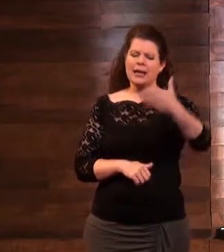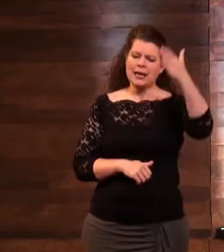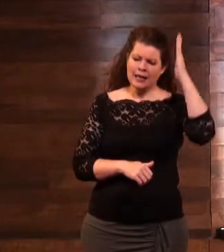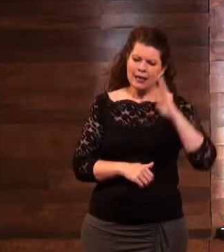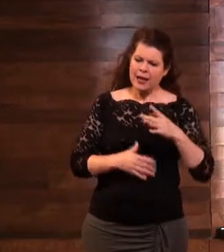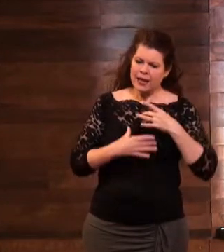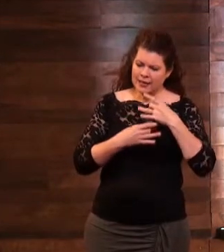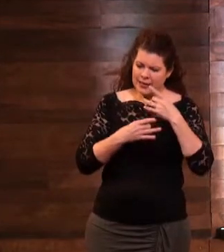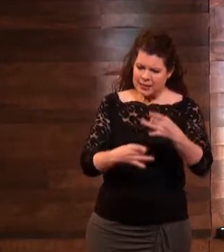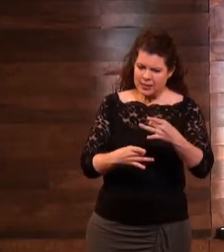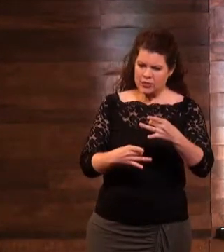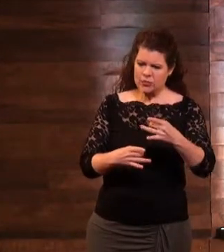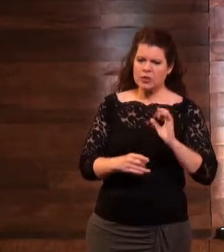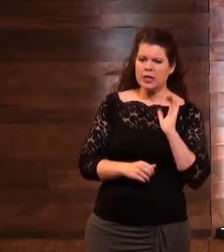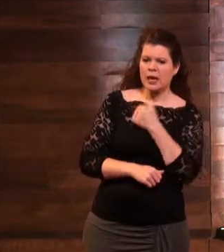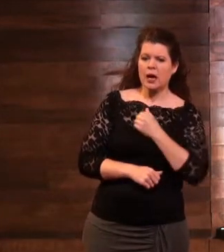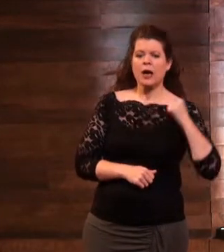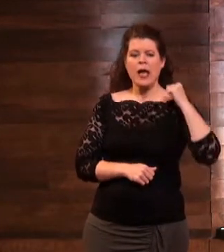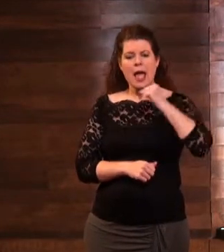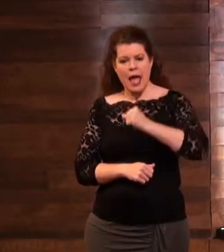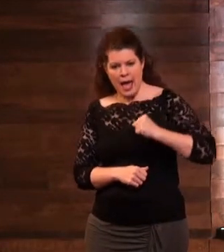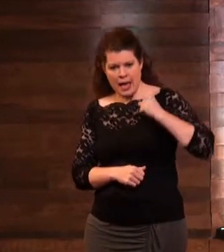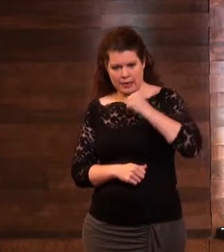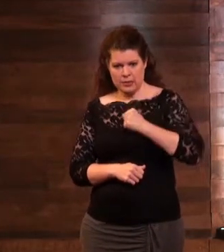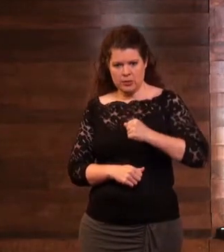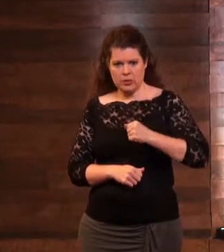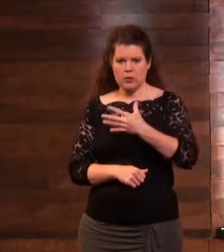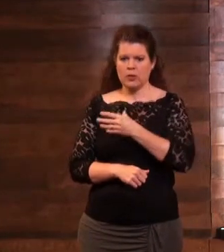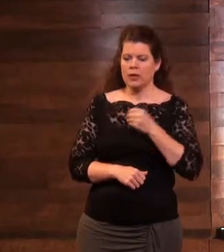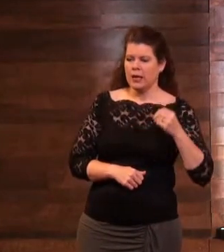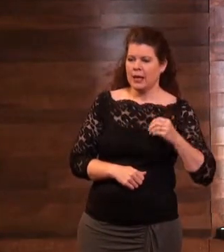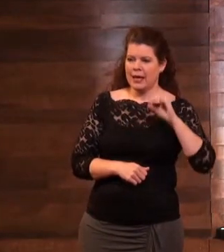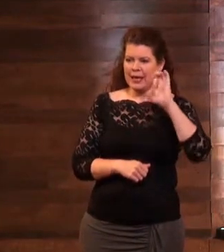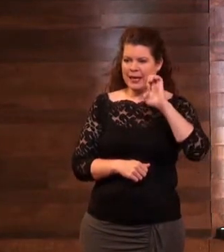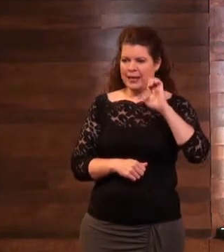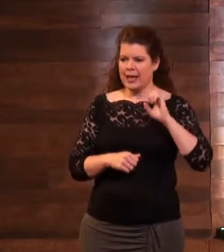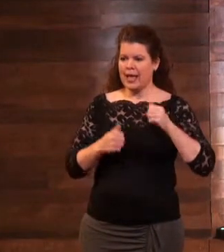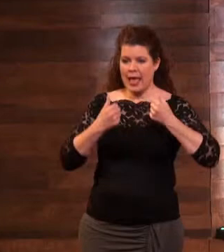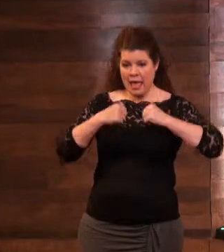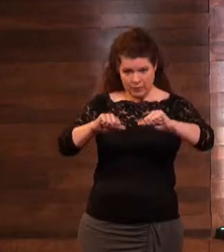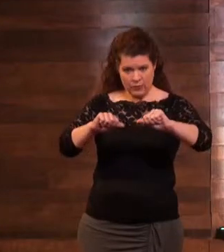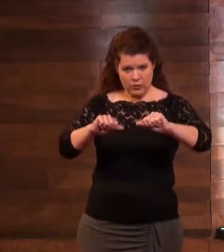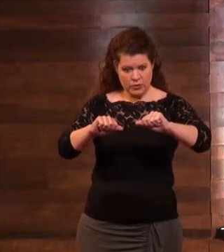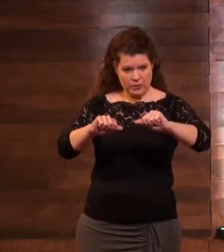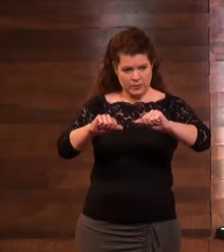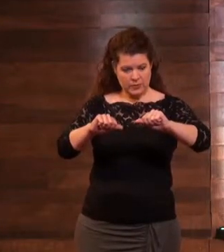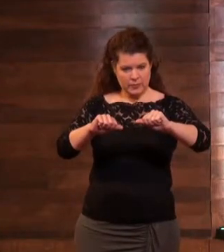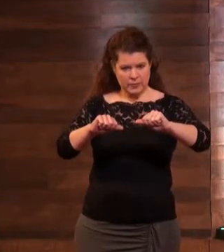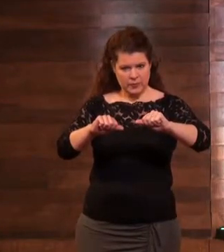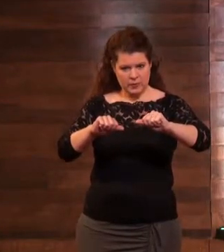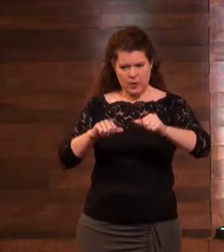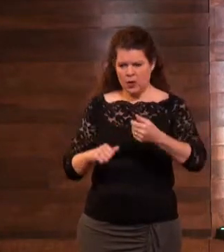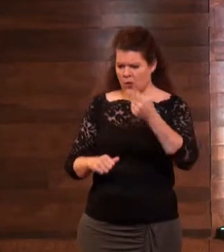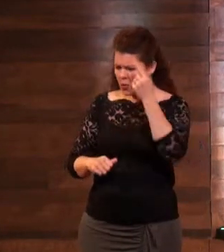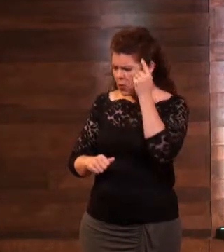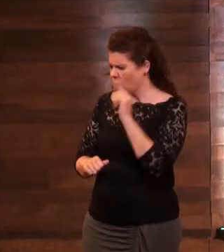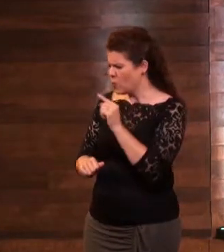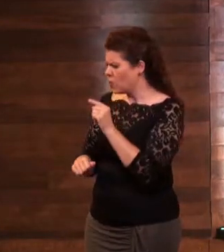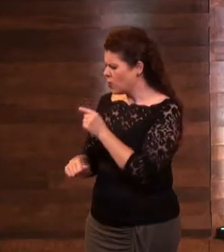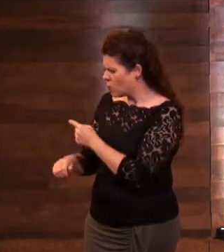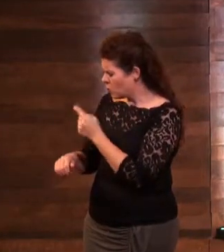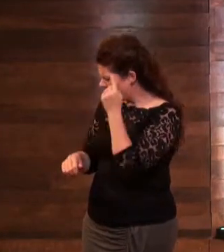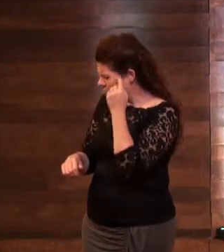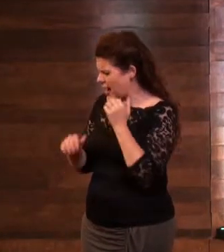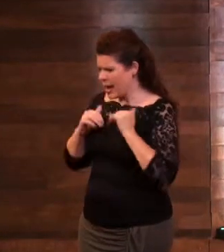interested in is our attitude and our effort. The way we evaluate the significance of what we do is entirely different than the way God